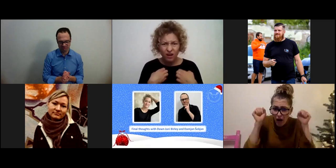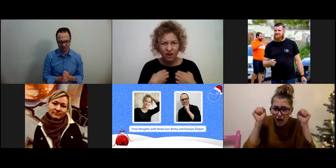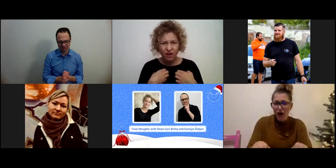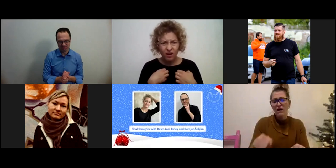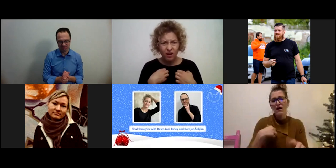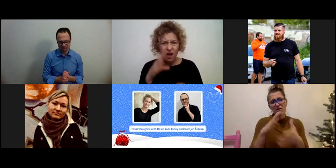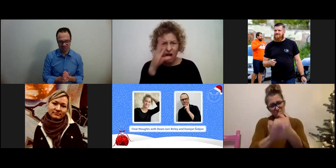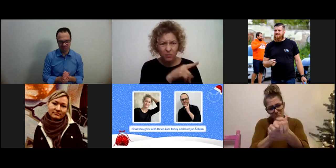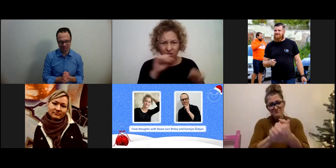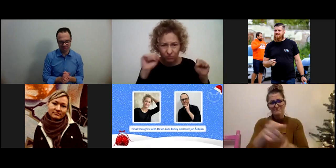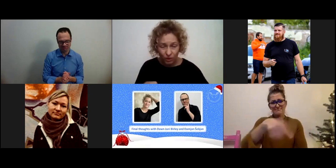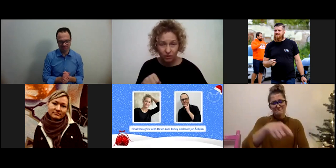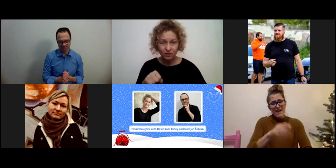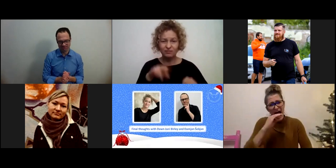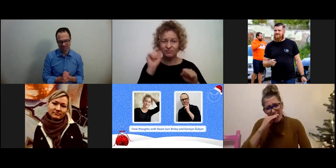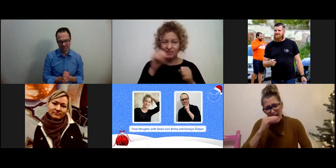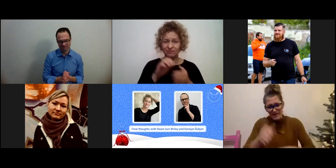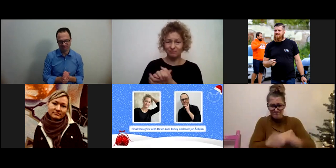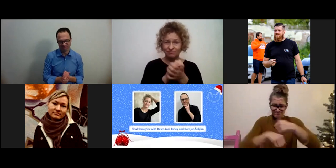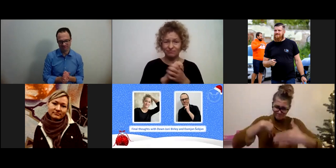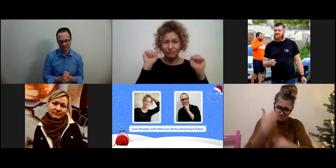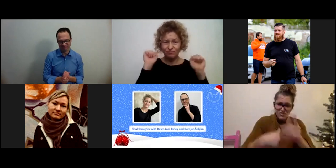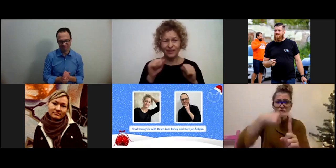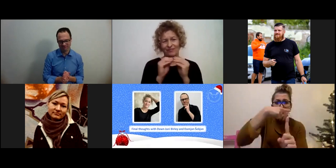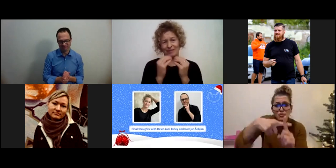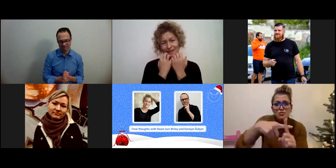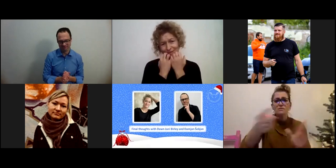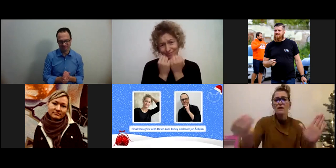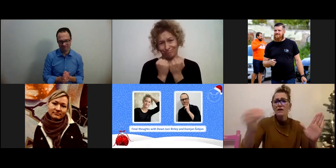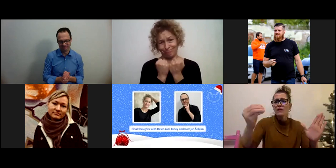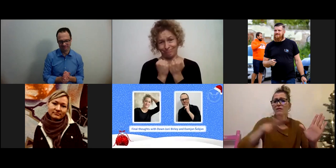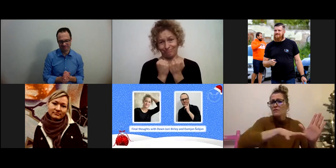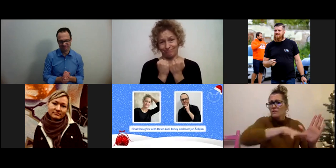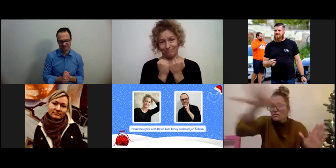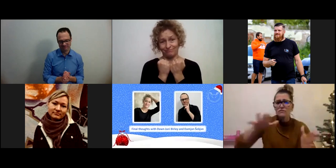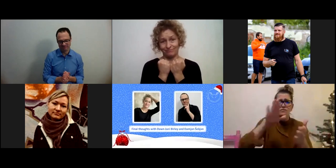that I was being interpreted into all these national sign languages. You made it happen.